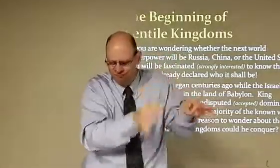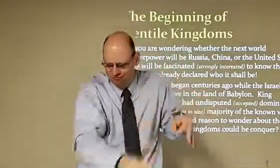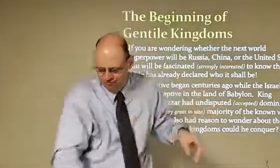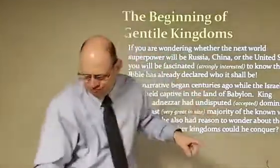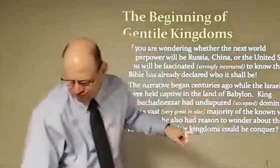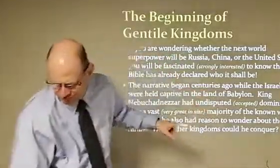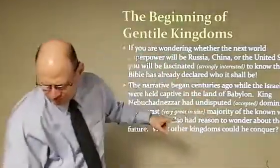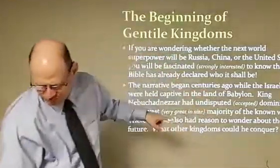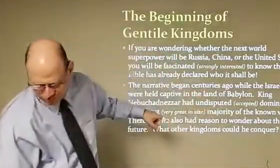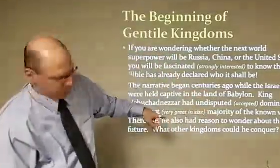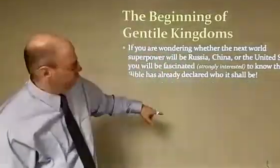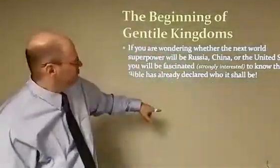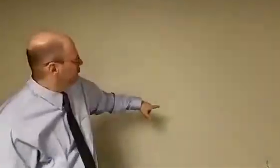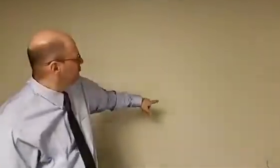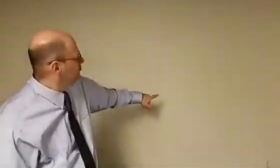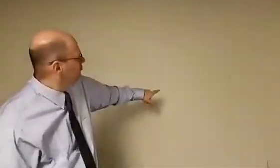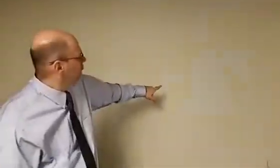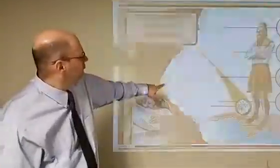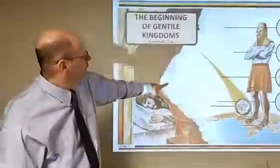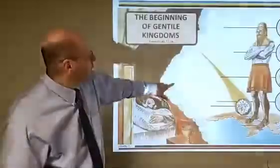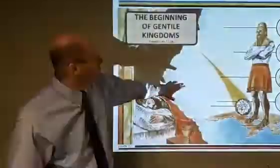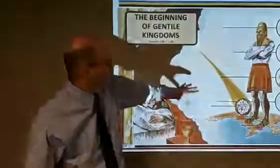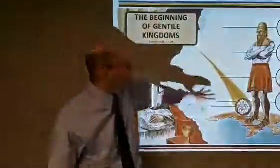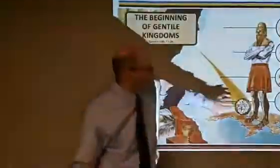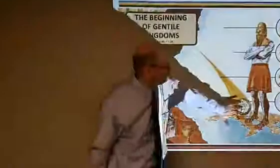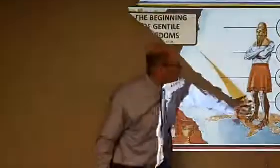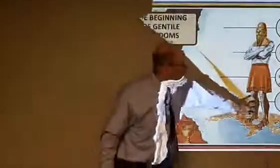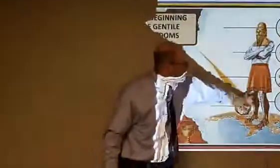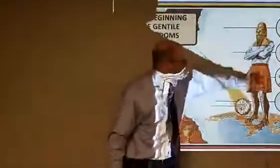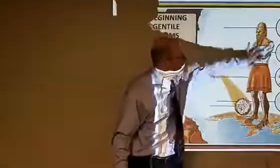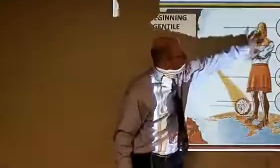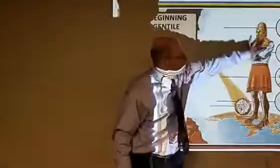pray and so forth and get understanding what was happening with the king.